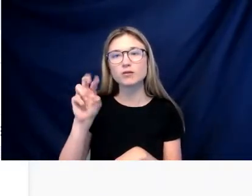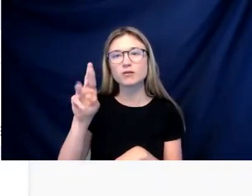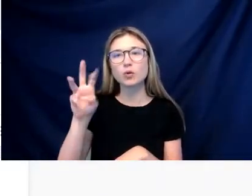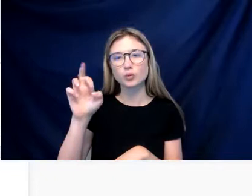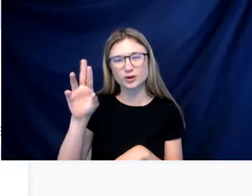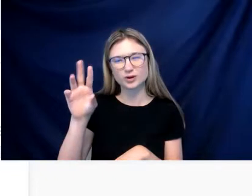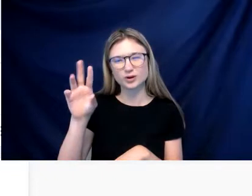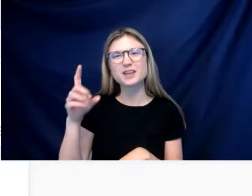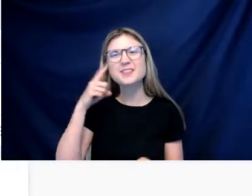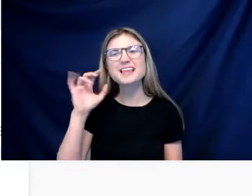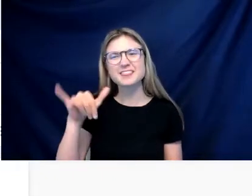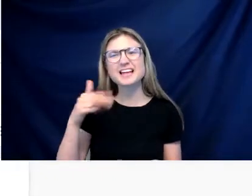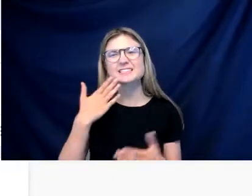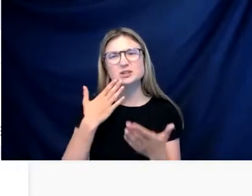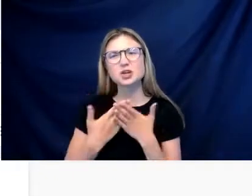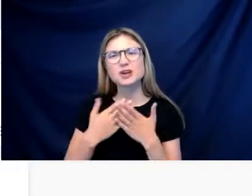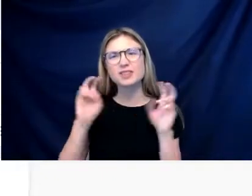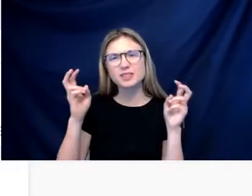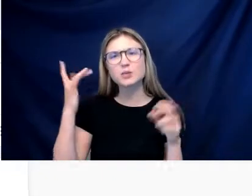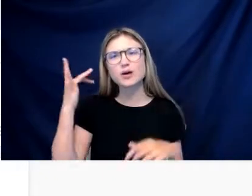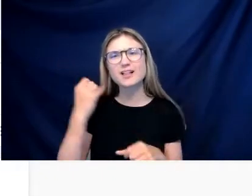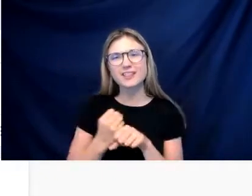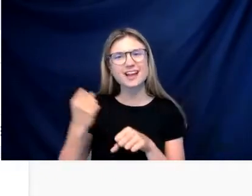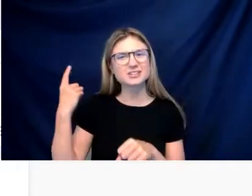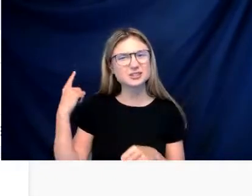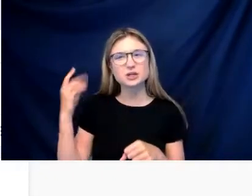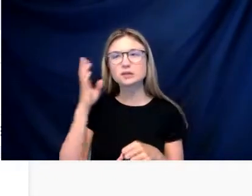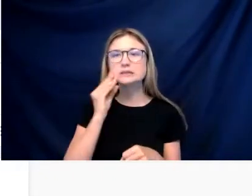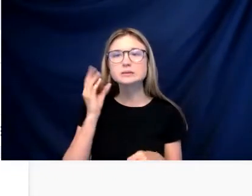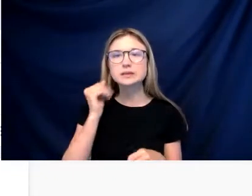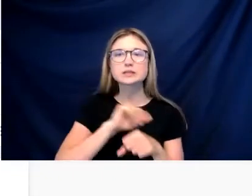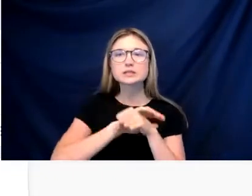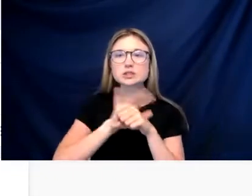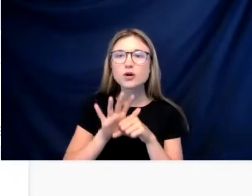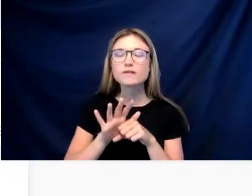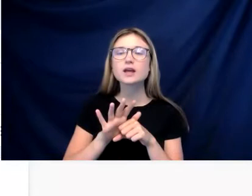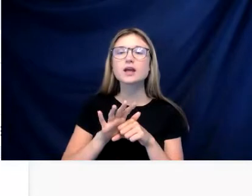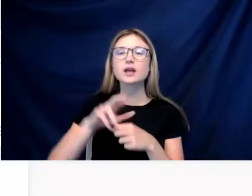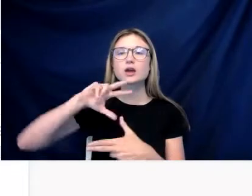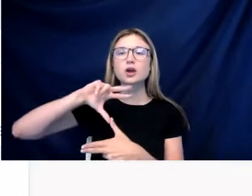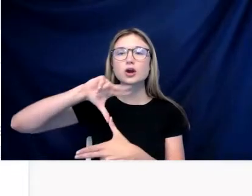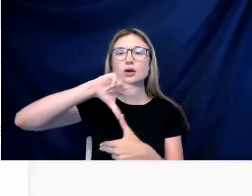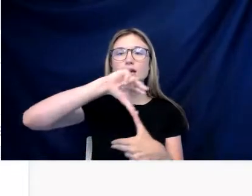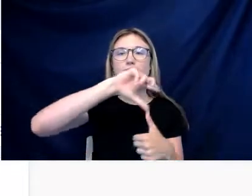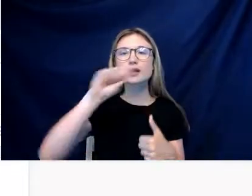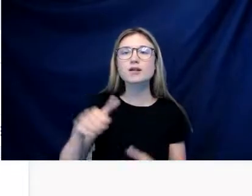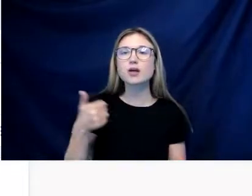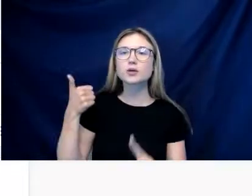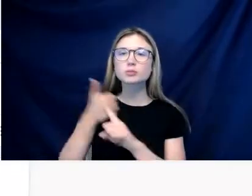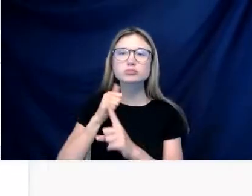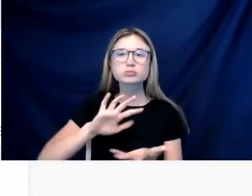the pandemic and hurricanes and other natural disasters that we really